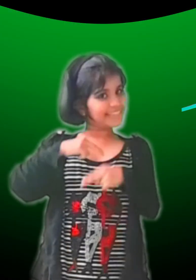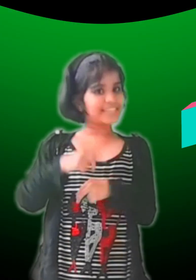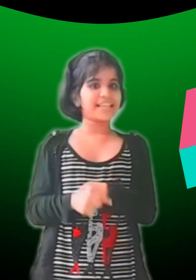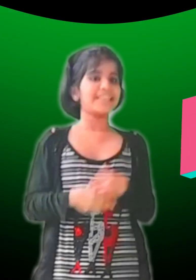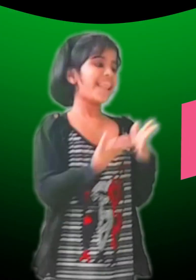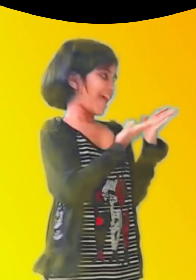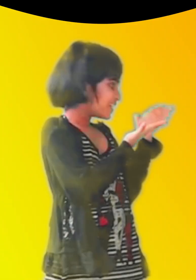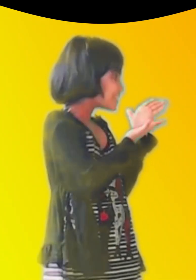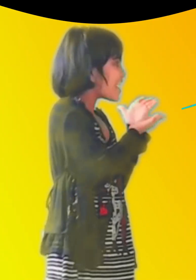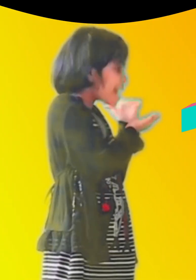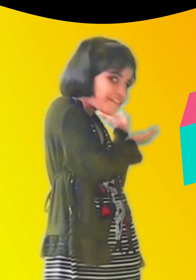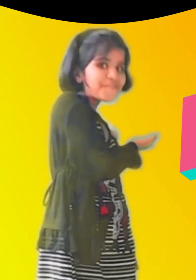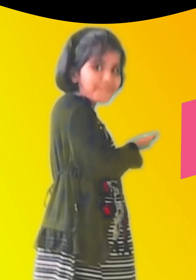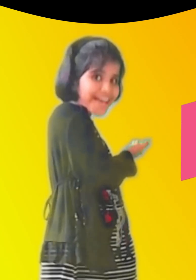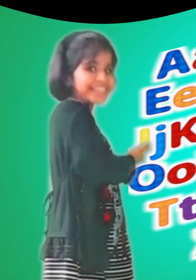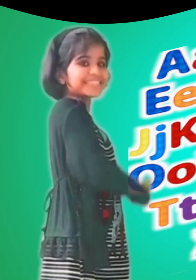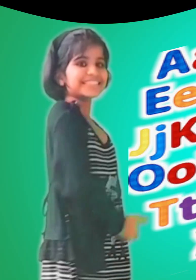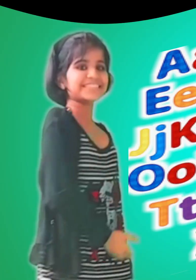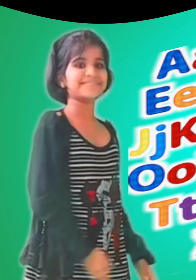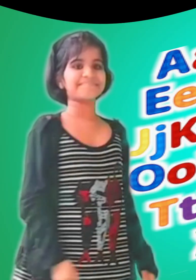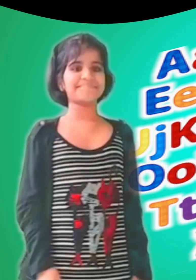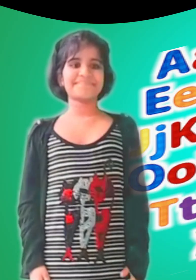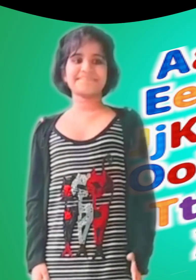C is sunny. The letters of the alphabet.